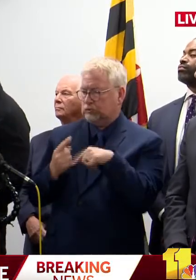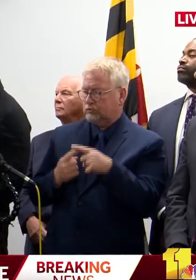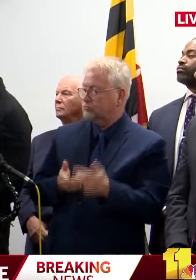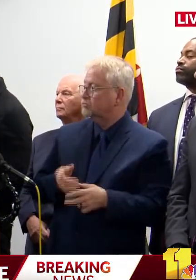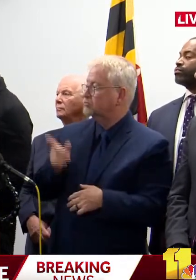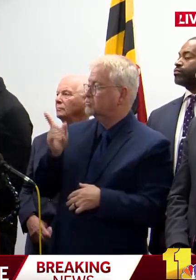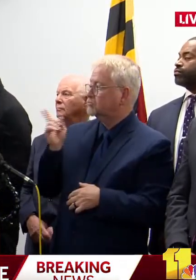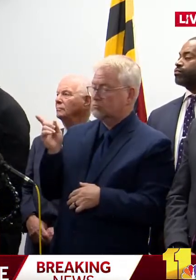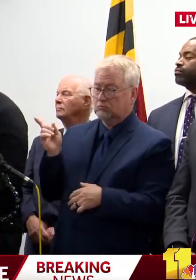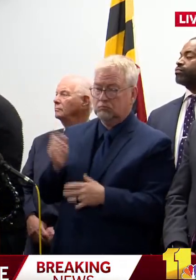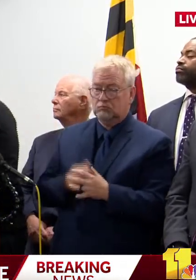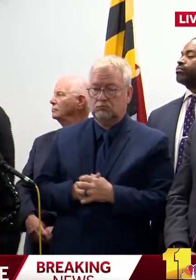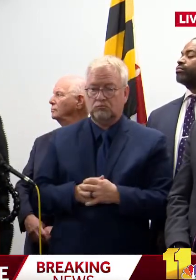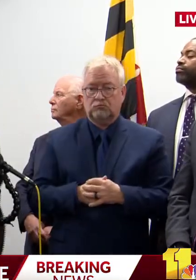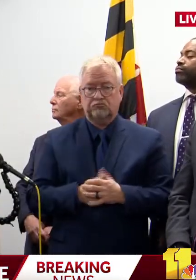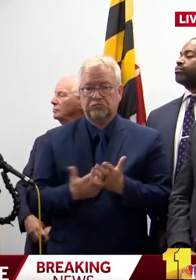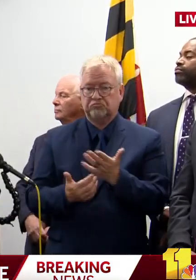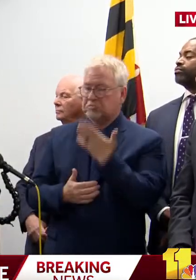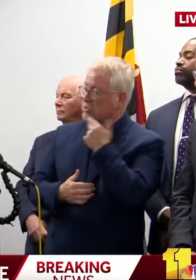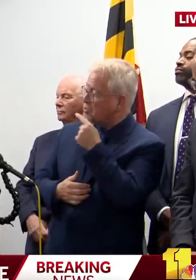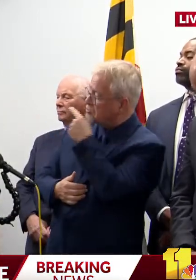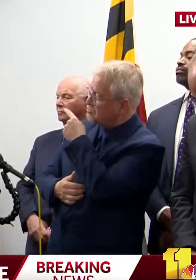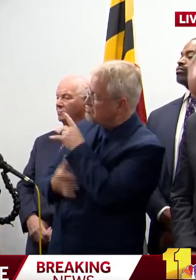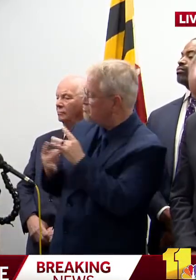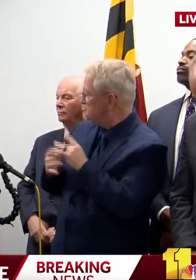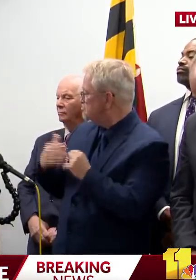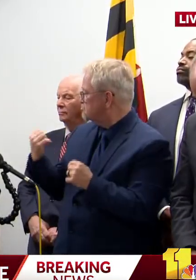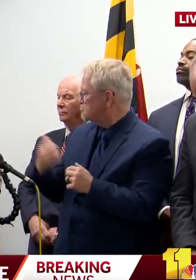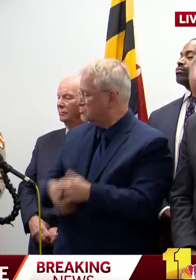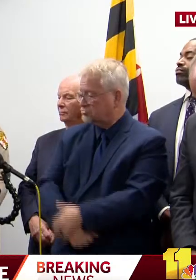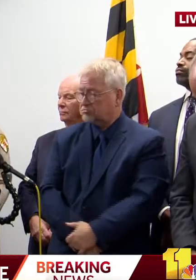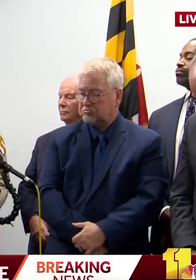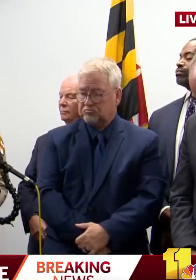I can speak to the first question, and Admiral, or...